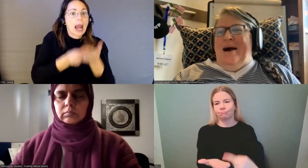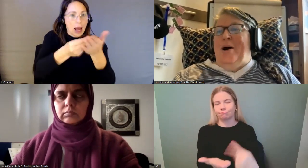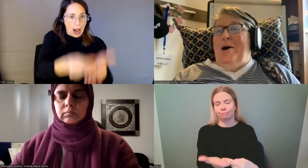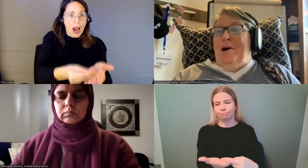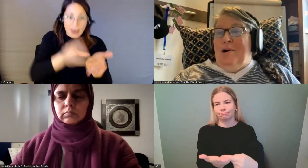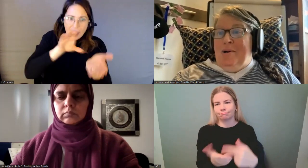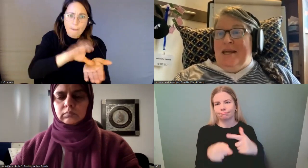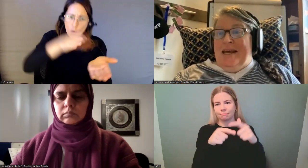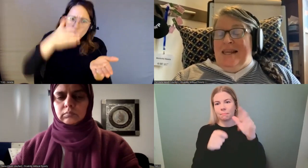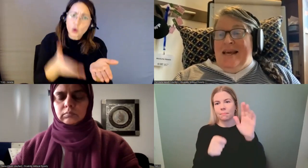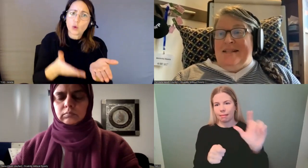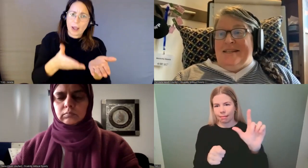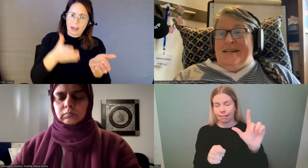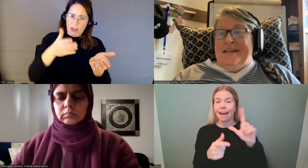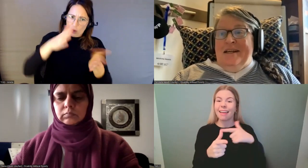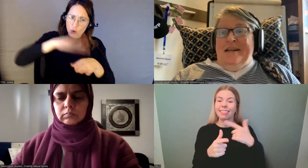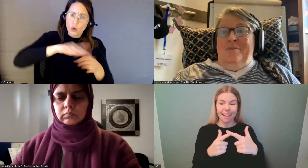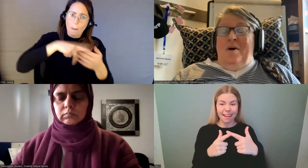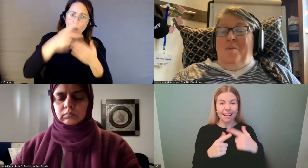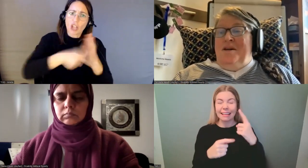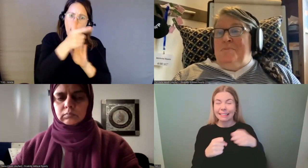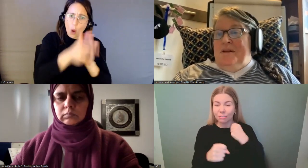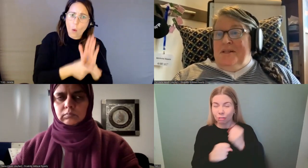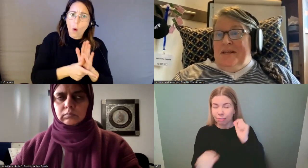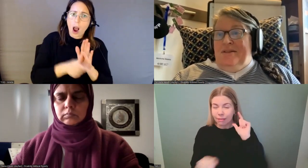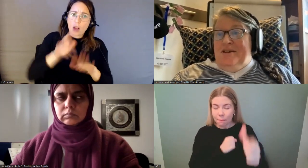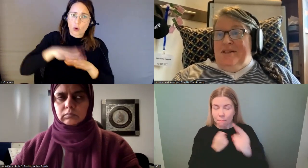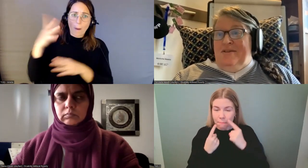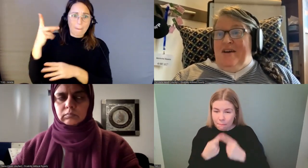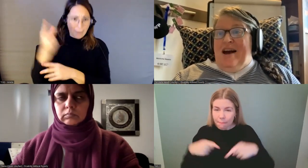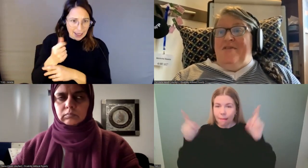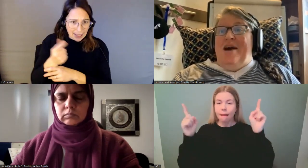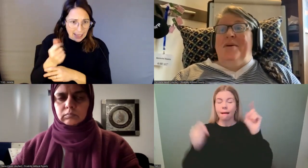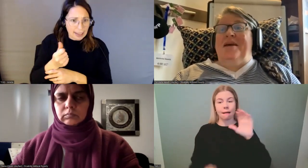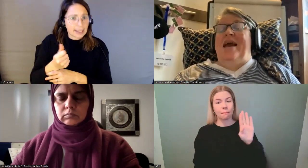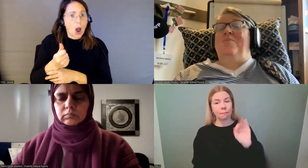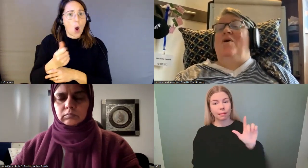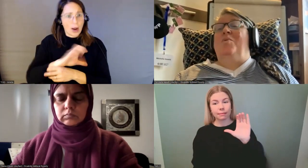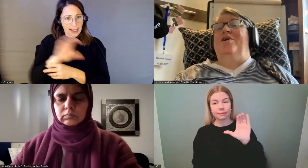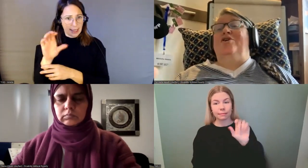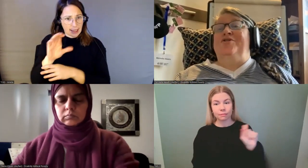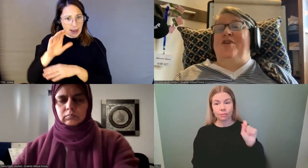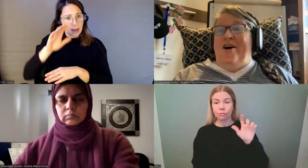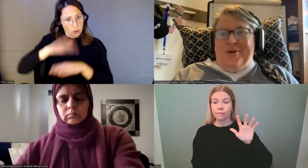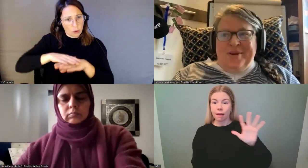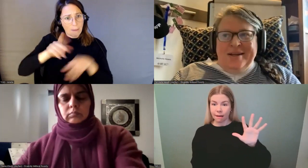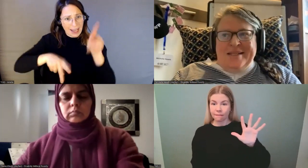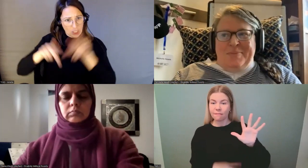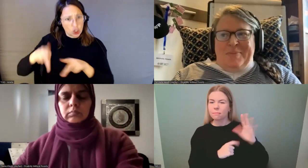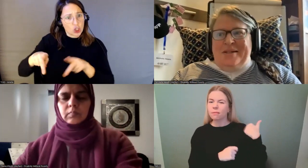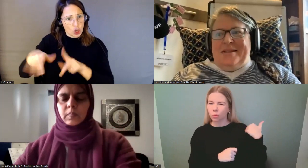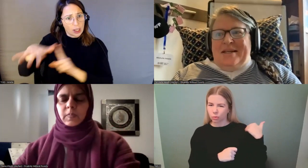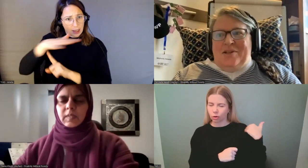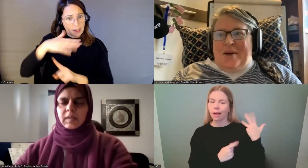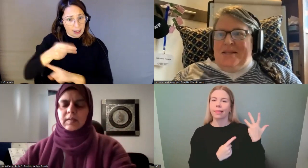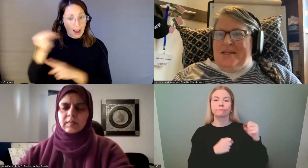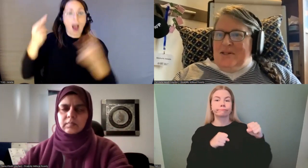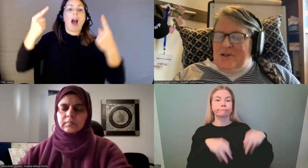June, a whole year later, what was Bill C-35 now became what we all know, it's